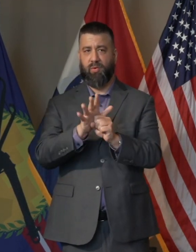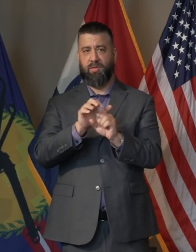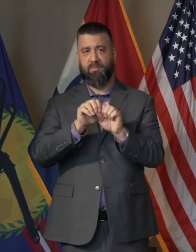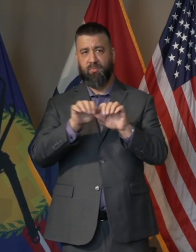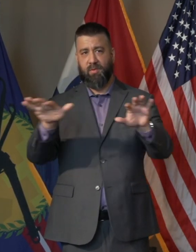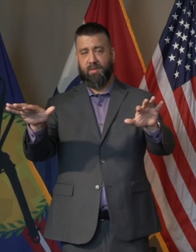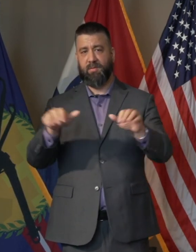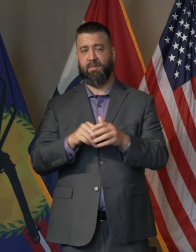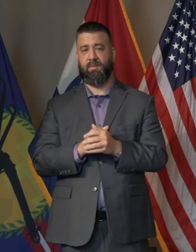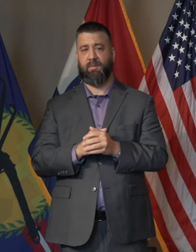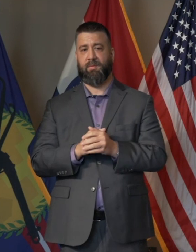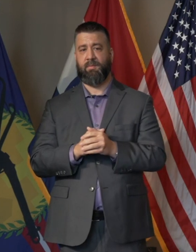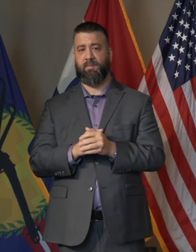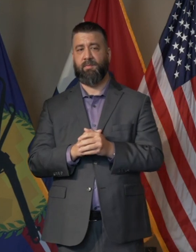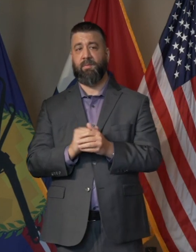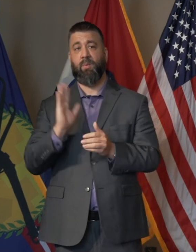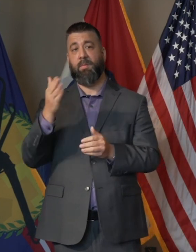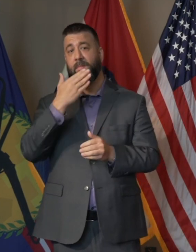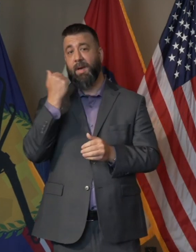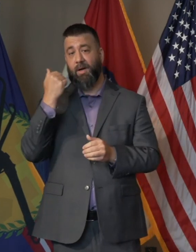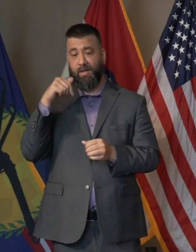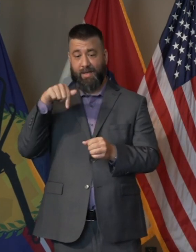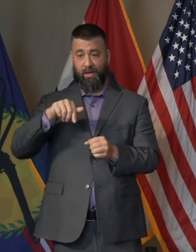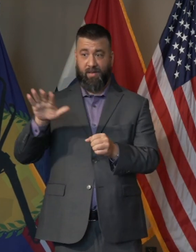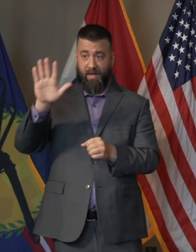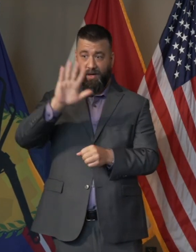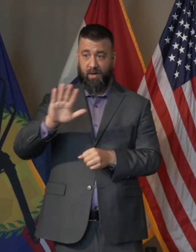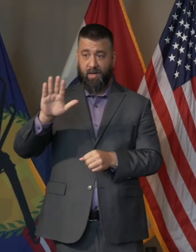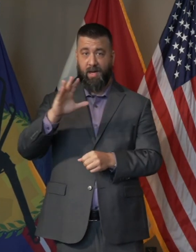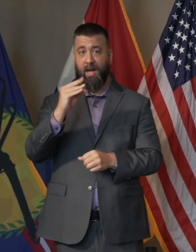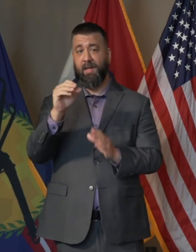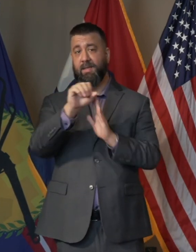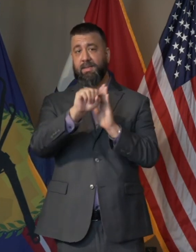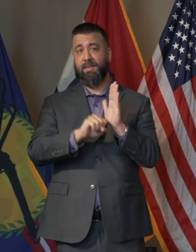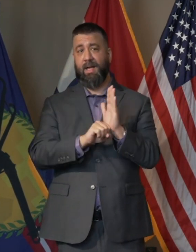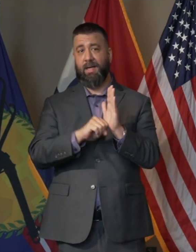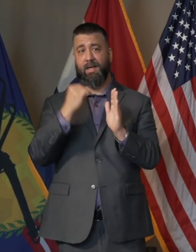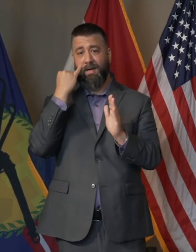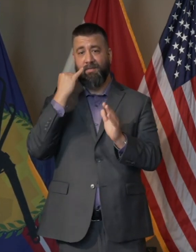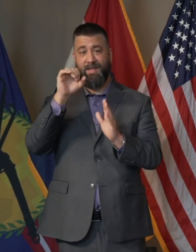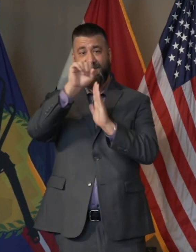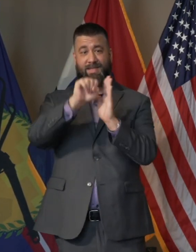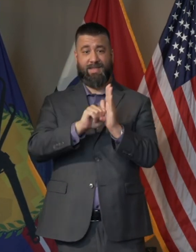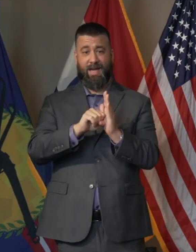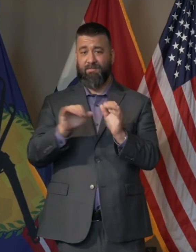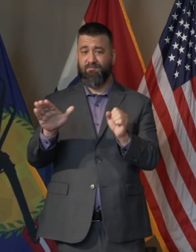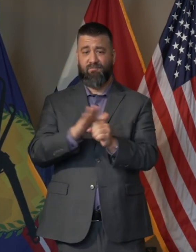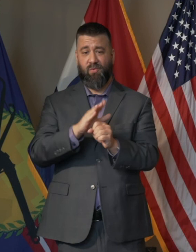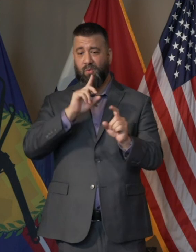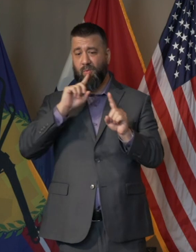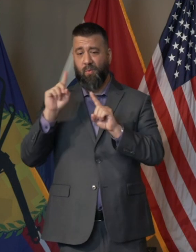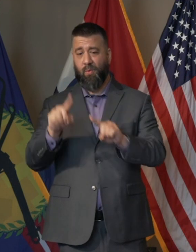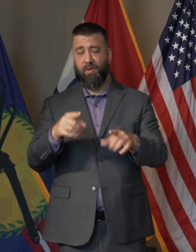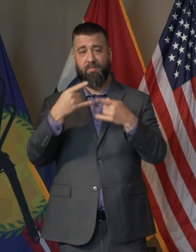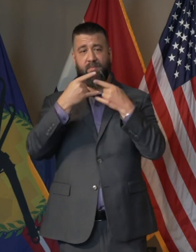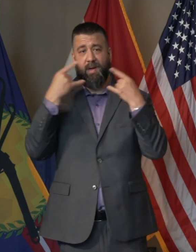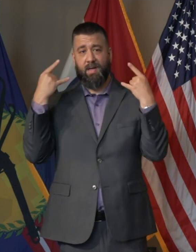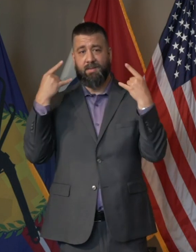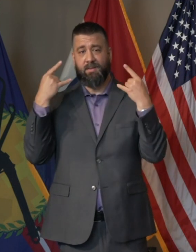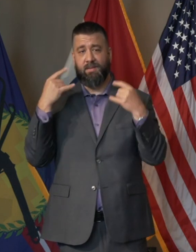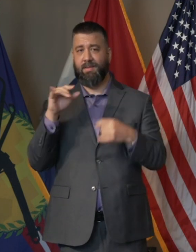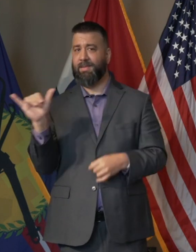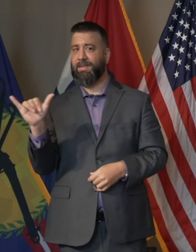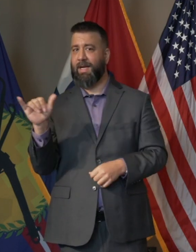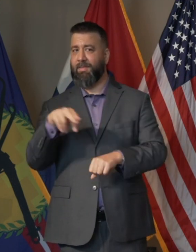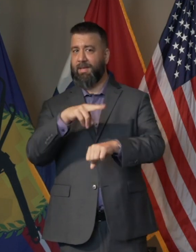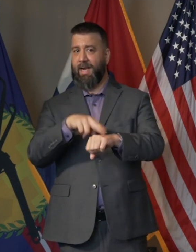better off in our region and our state if we had a statewide masking order. We'd be better off in our country